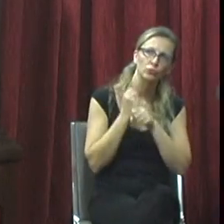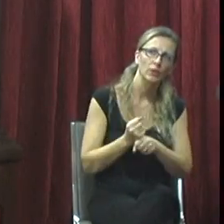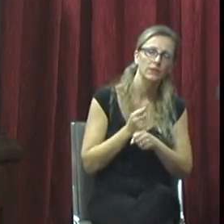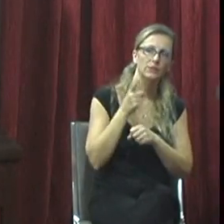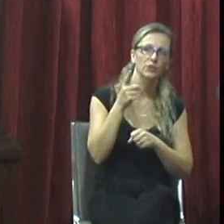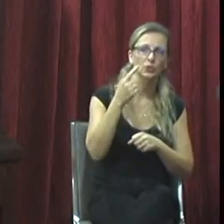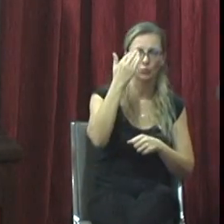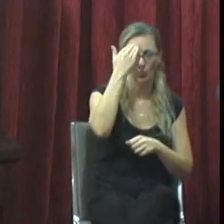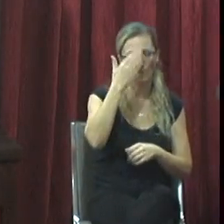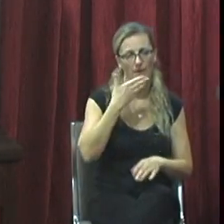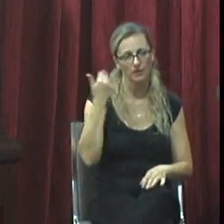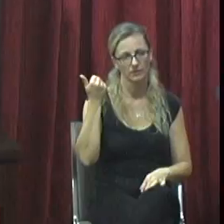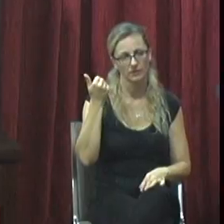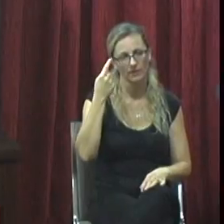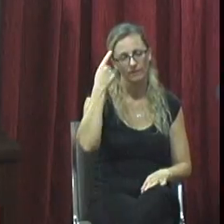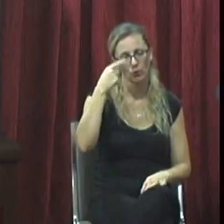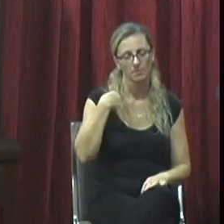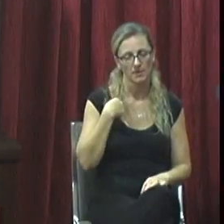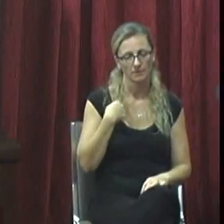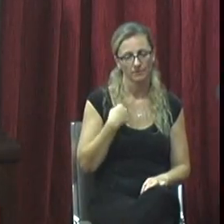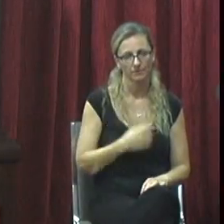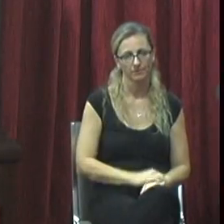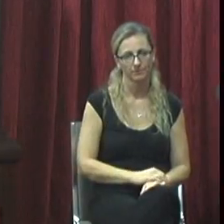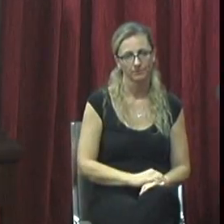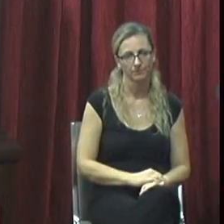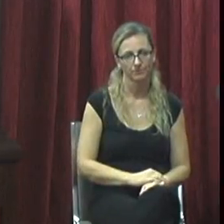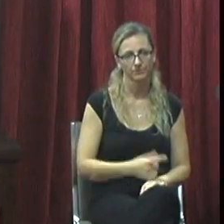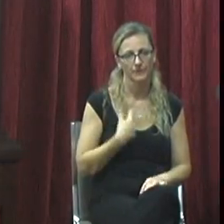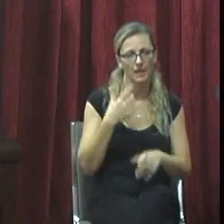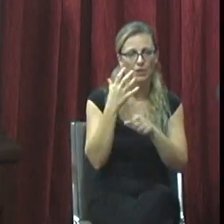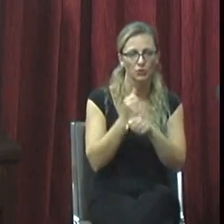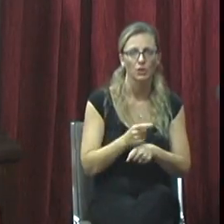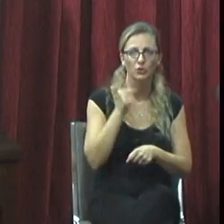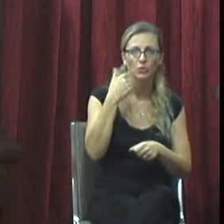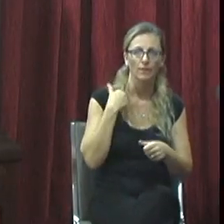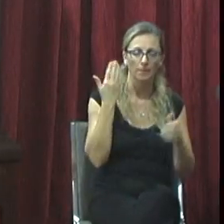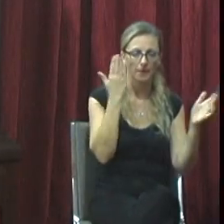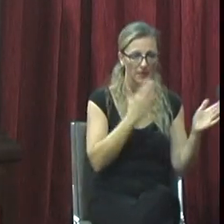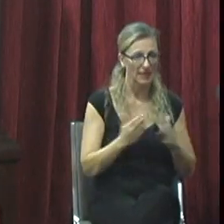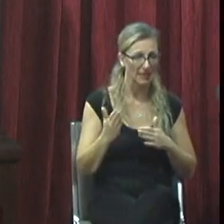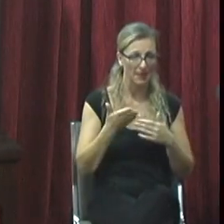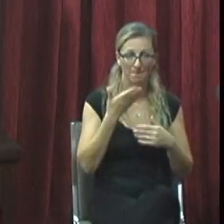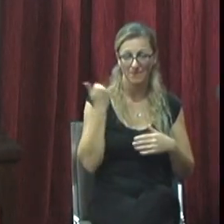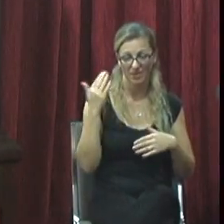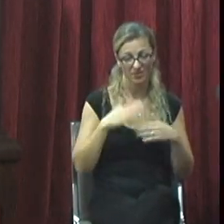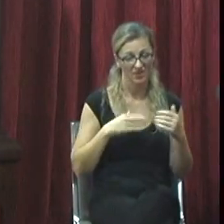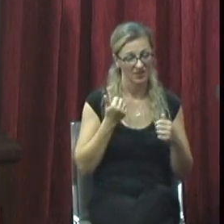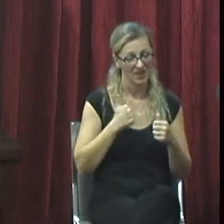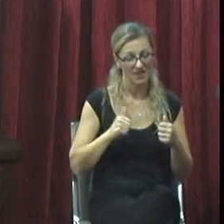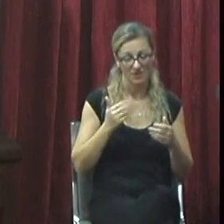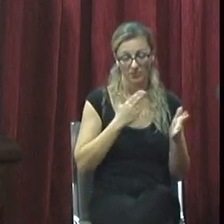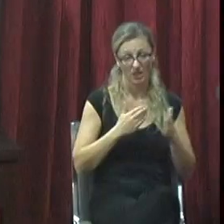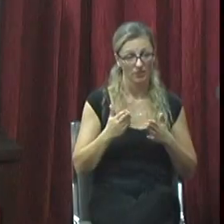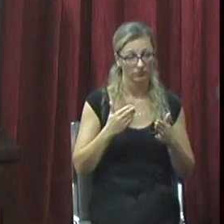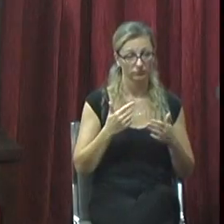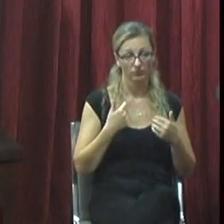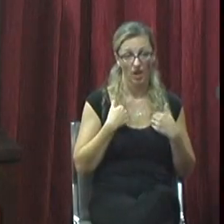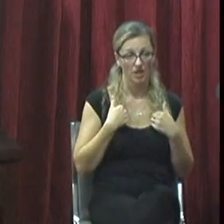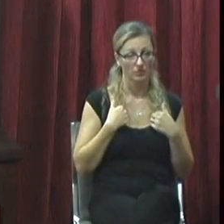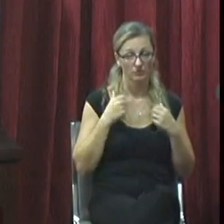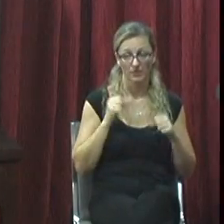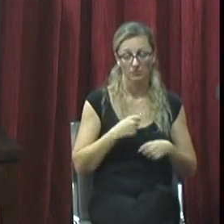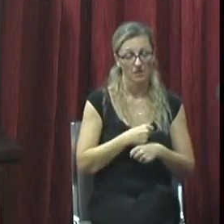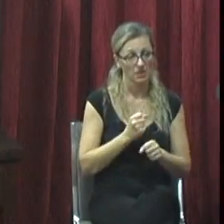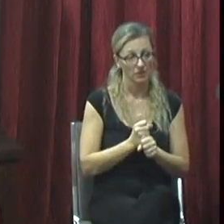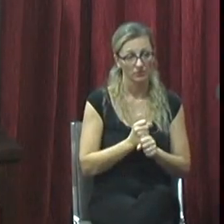you have know the best for me. I trust that you have a plan that's better than any plan I could come up with.